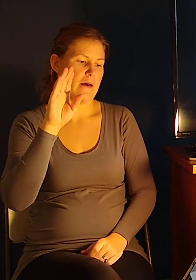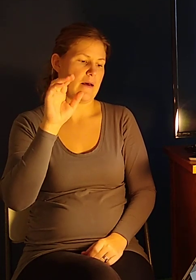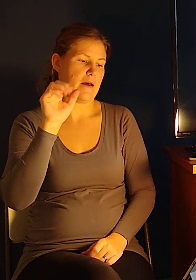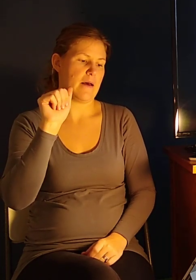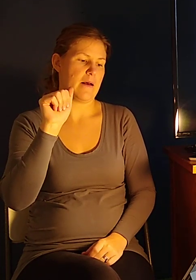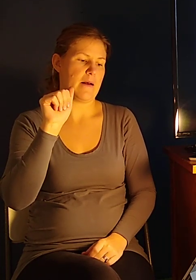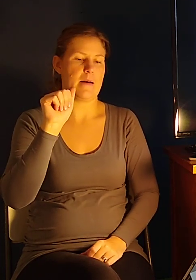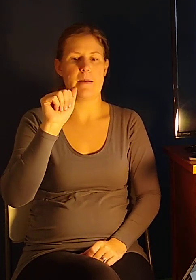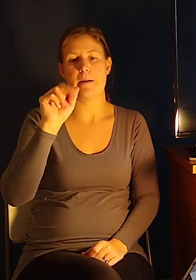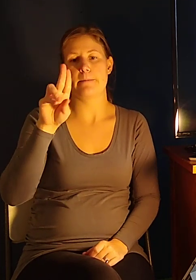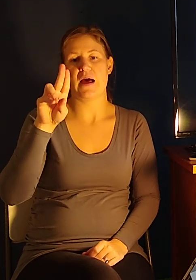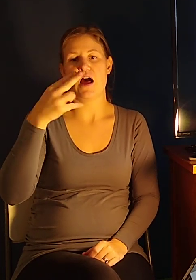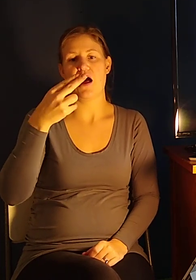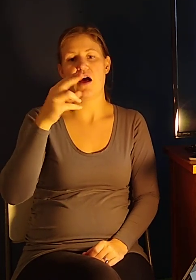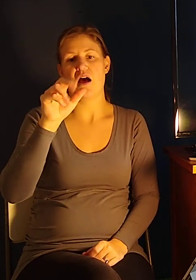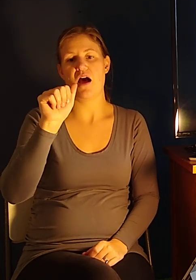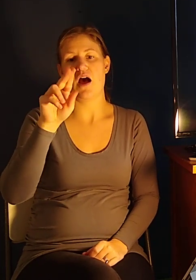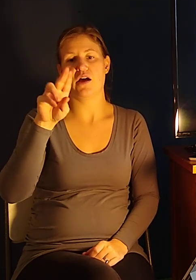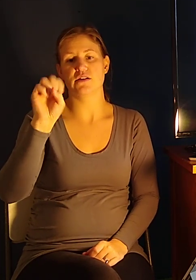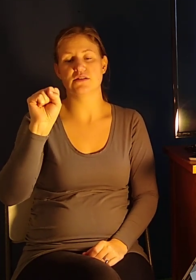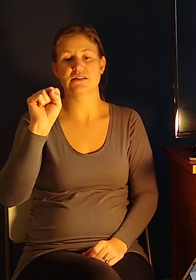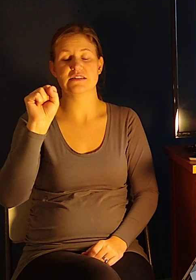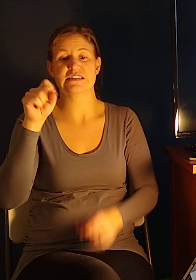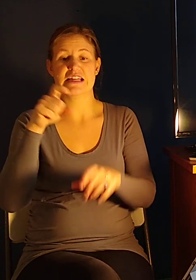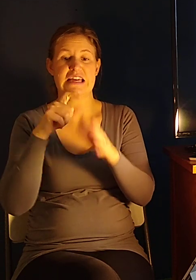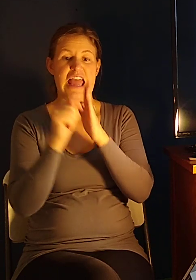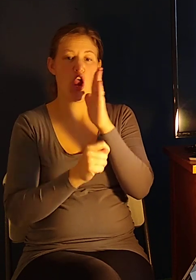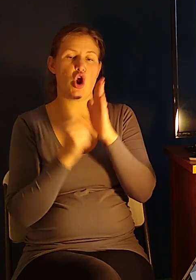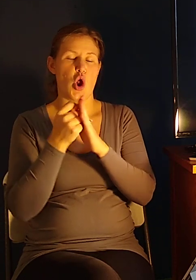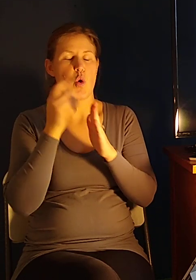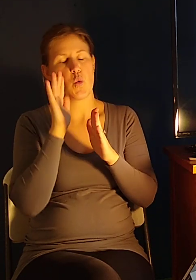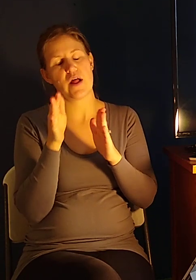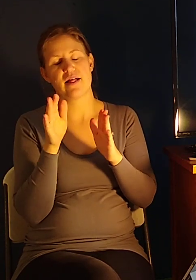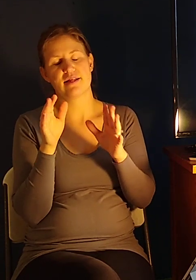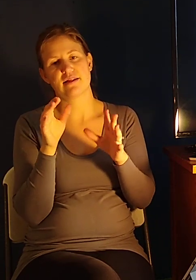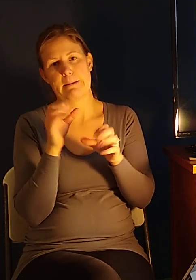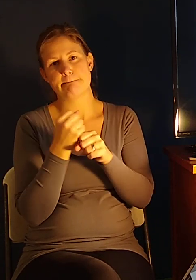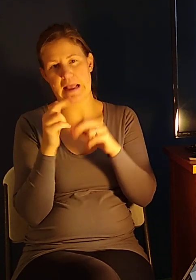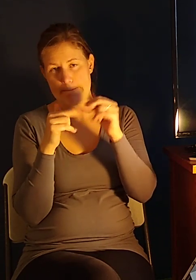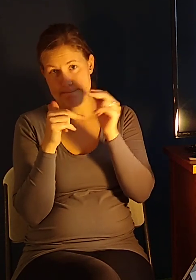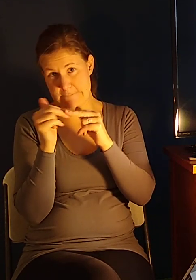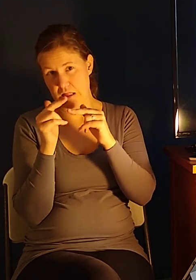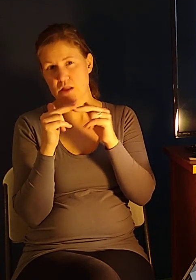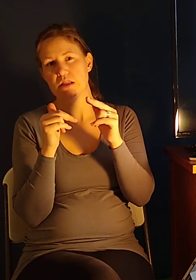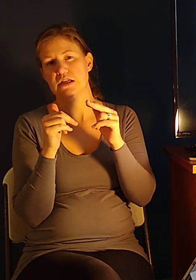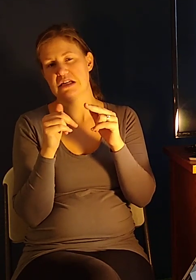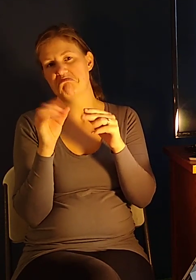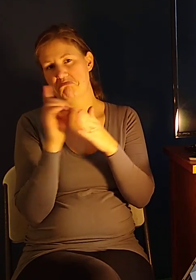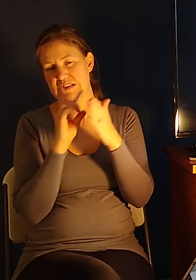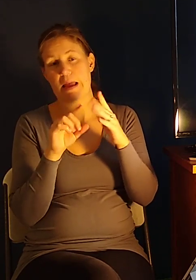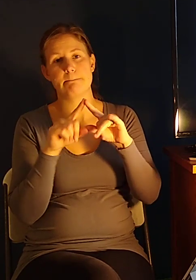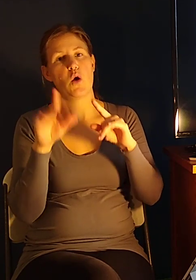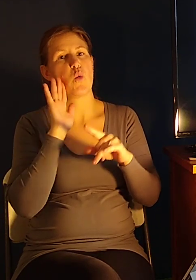those following not only will create building in design, but they'll also